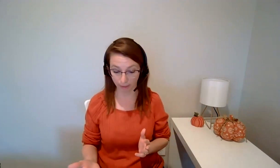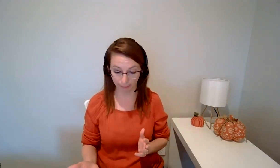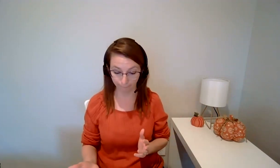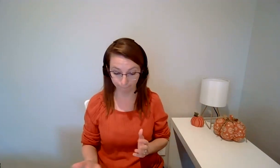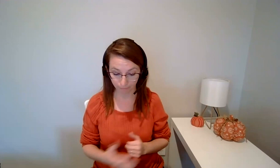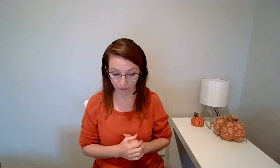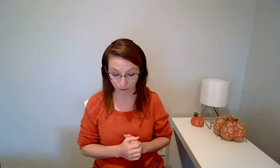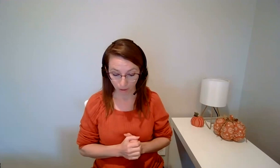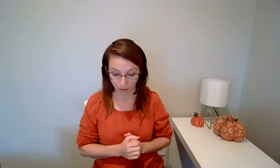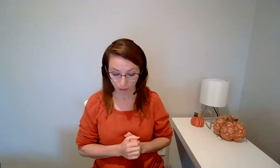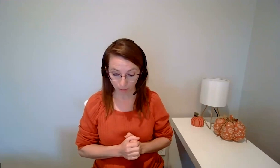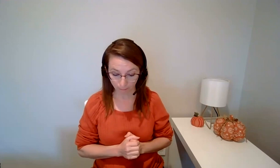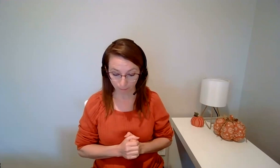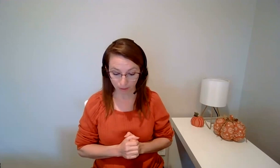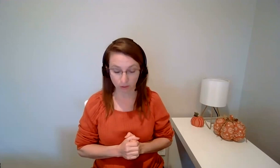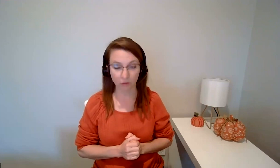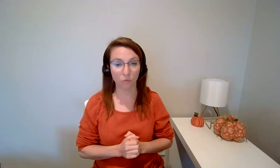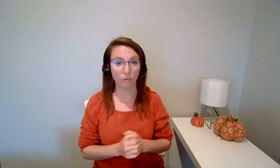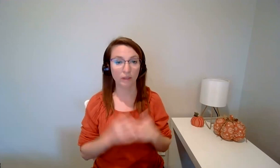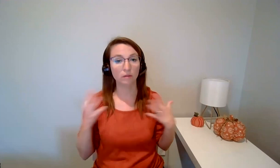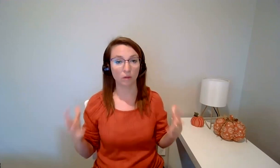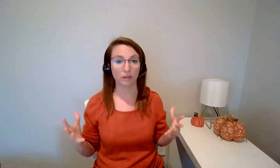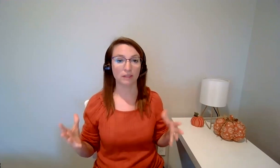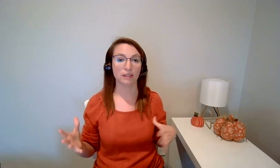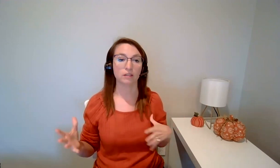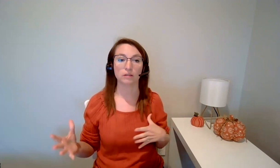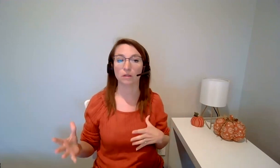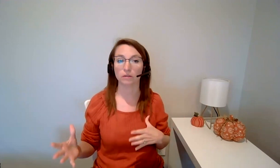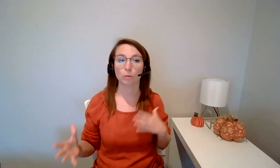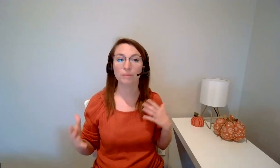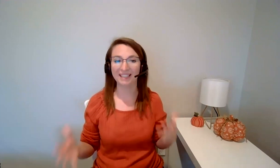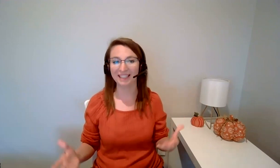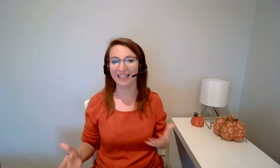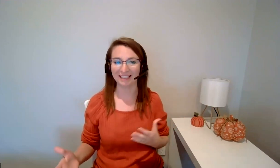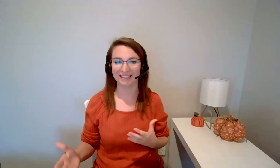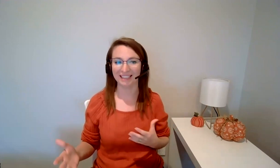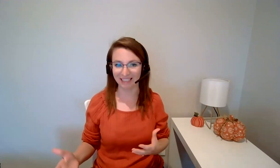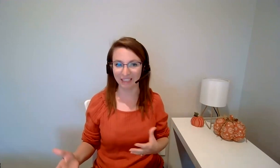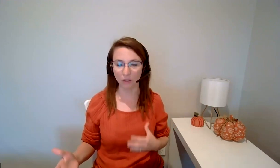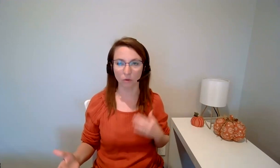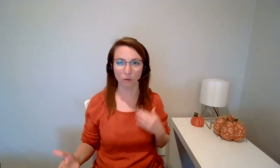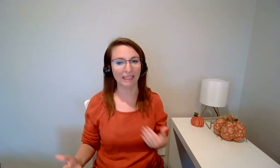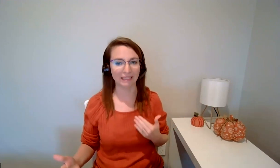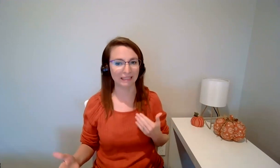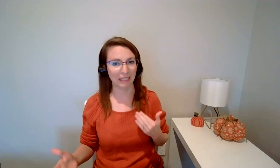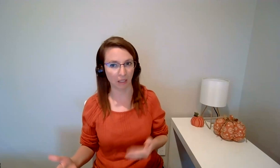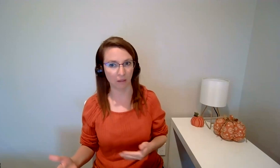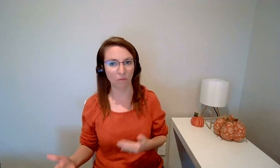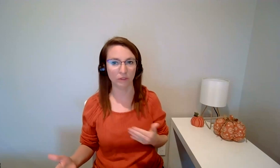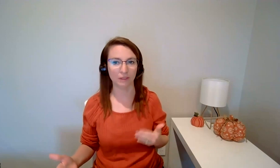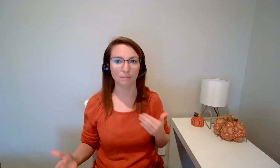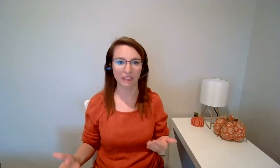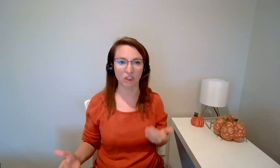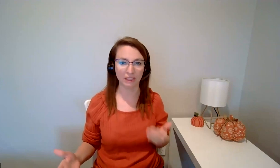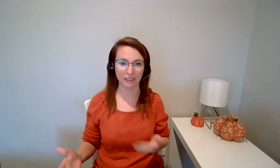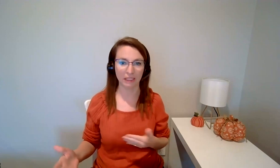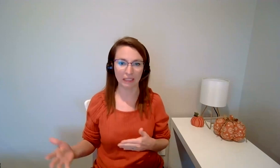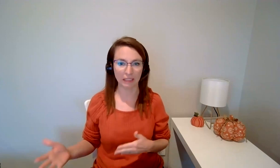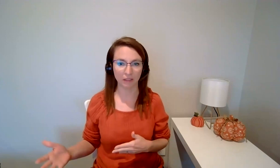time. But you will notice that there's also PSE or PSL, which is Pidgin Sign Language